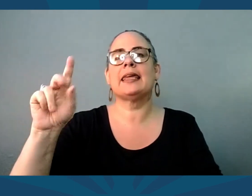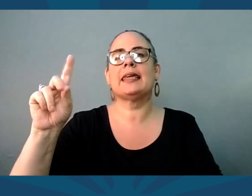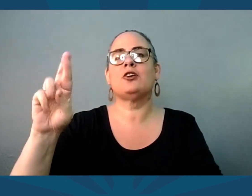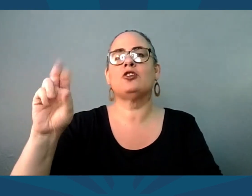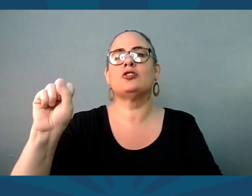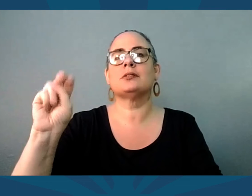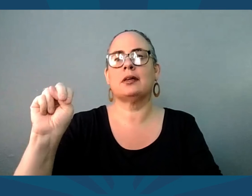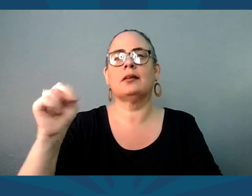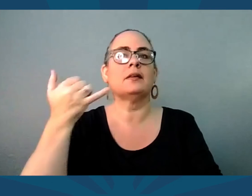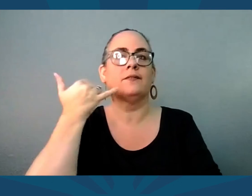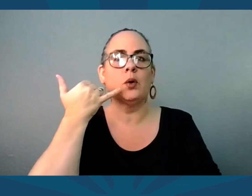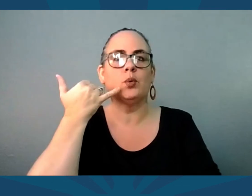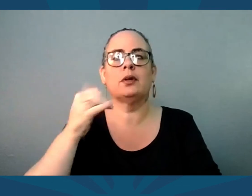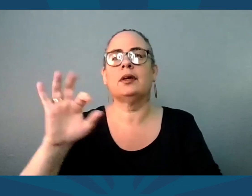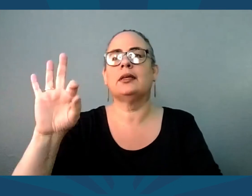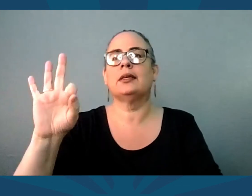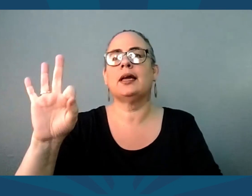Tiffany Anderson,